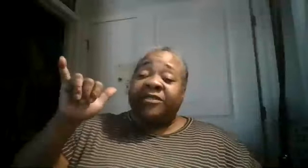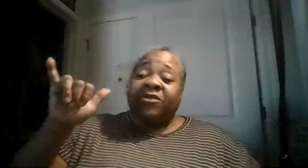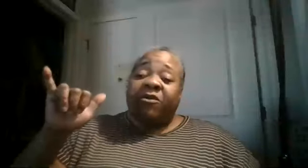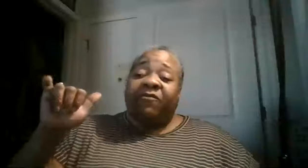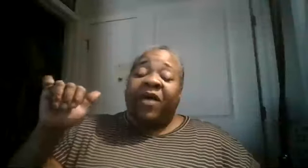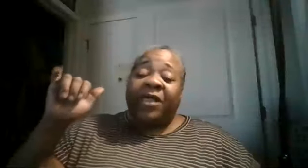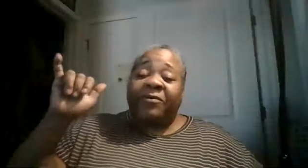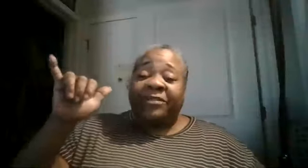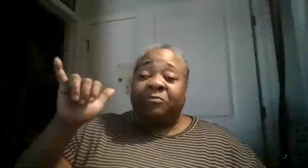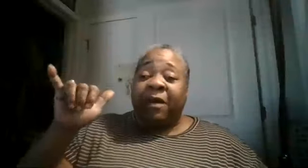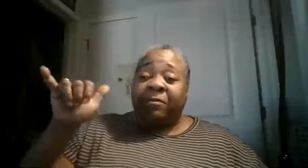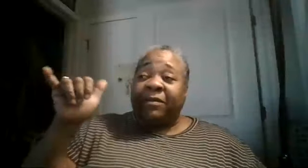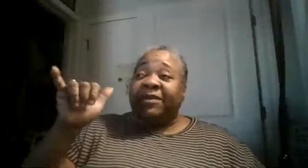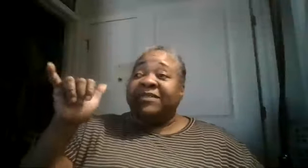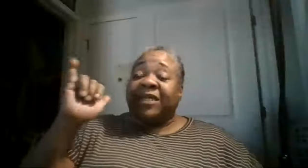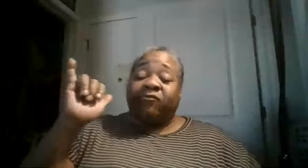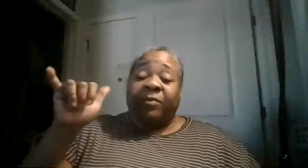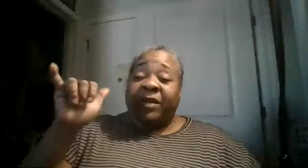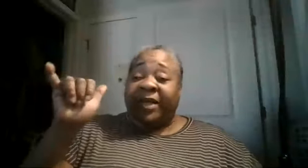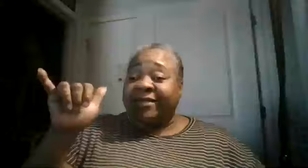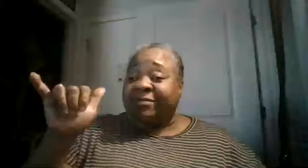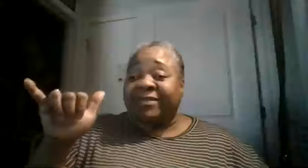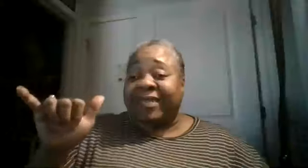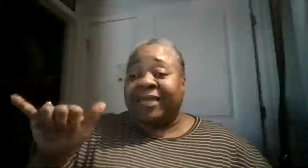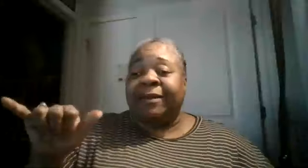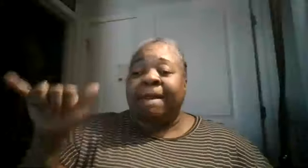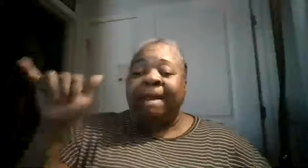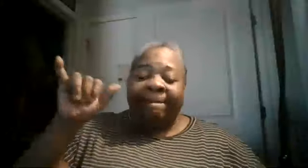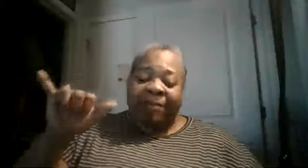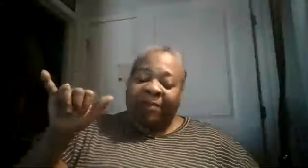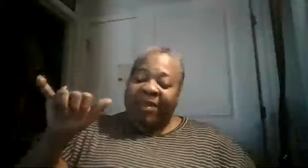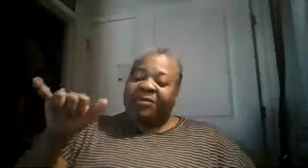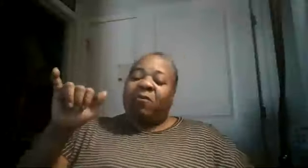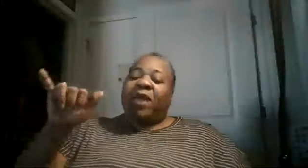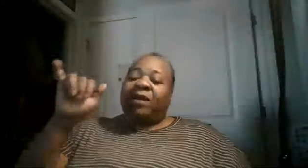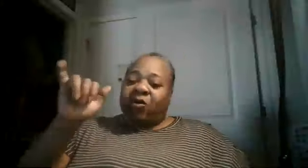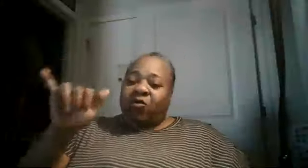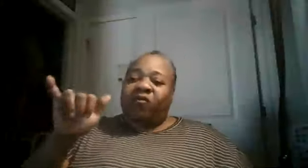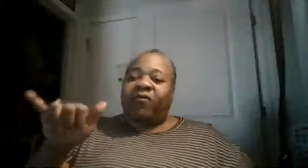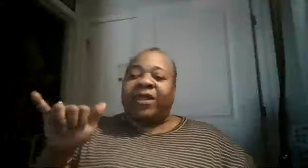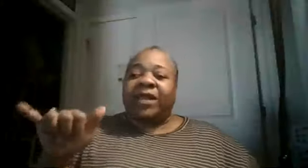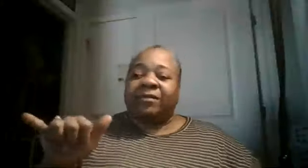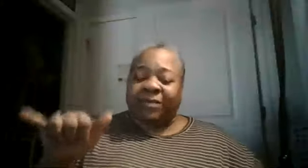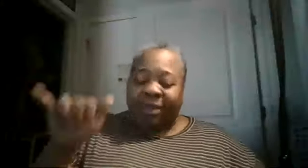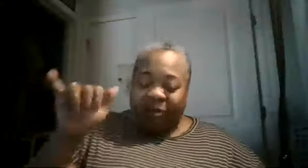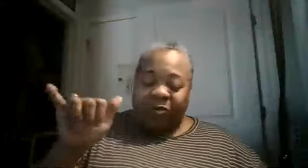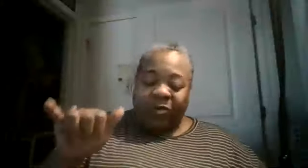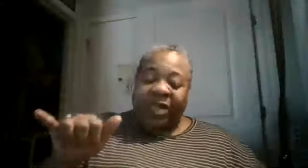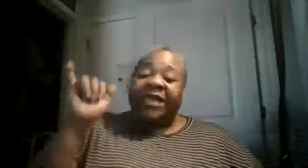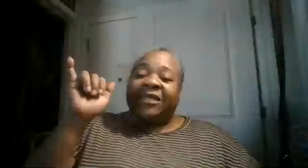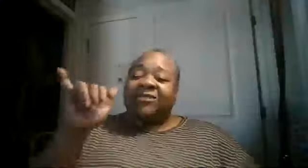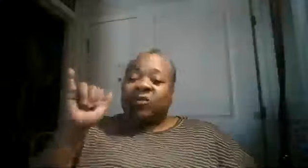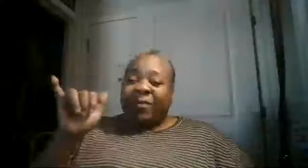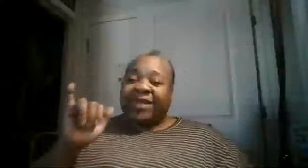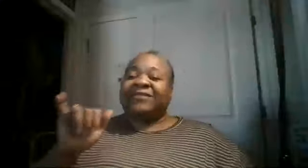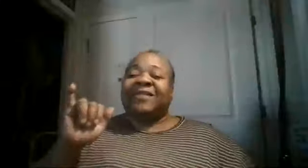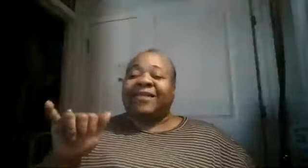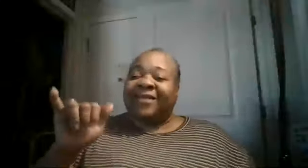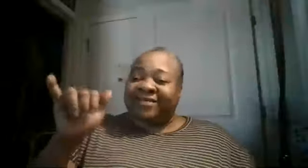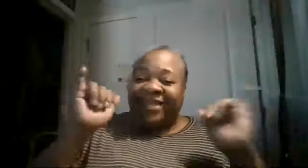start a fire, it's probably my skin rubbing against my skin. But pay it no mind. I'm cool for right now. I'm cool. At least you know my hands are clean because they get